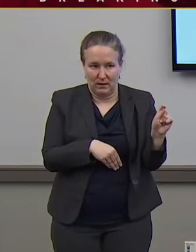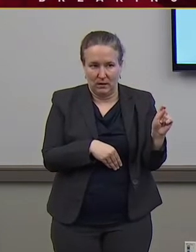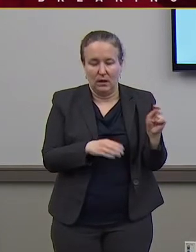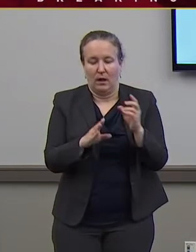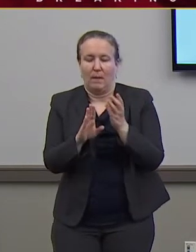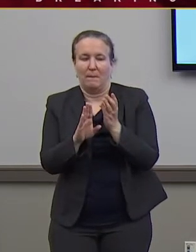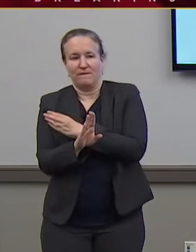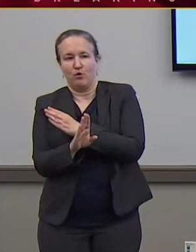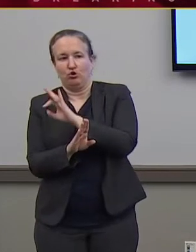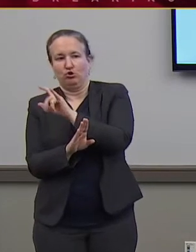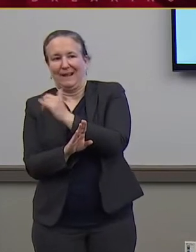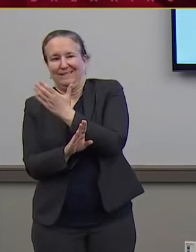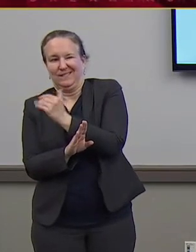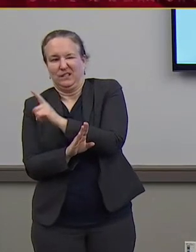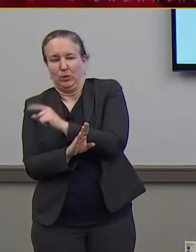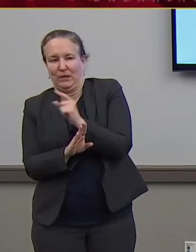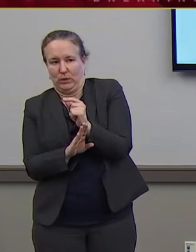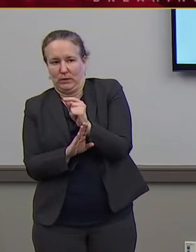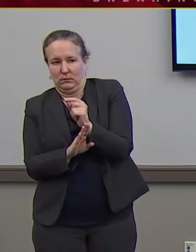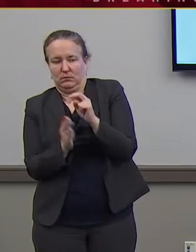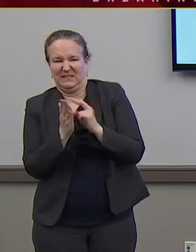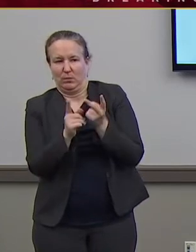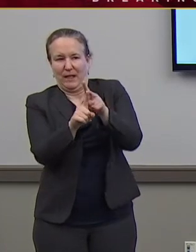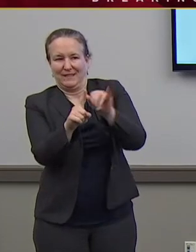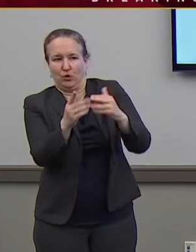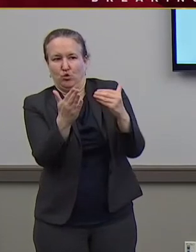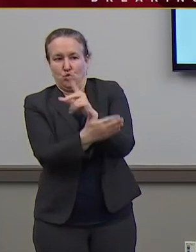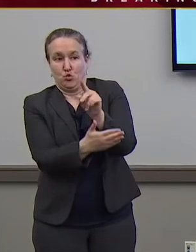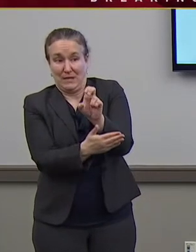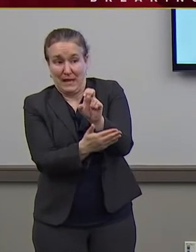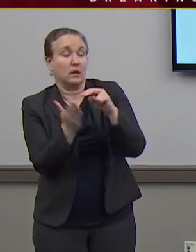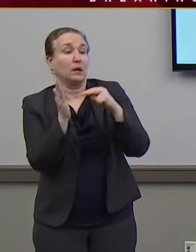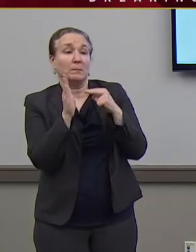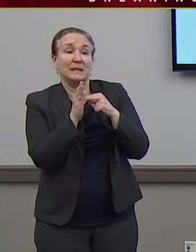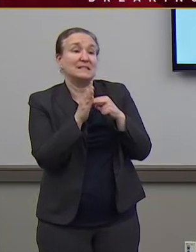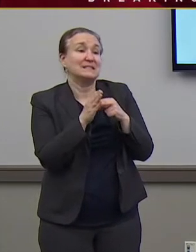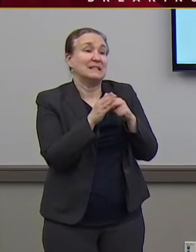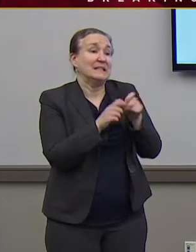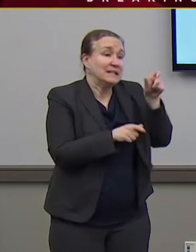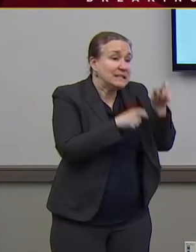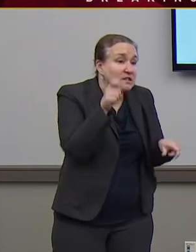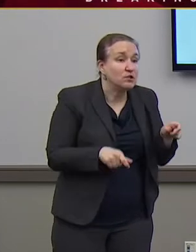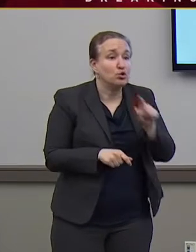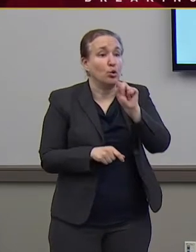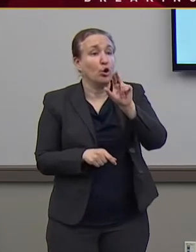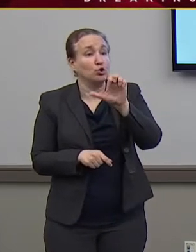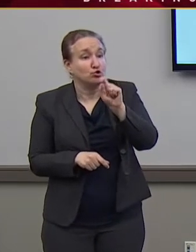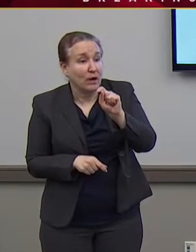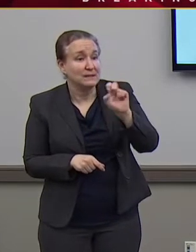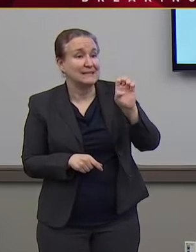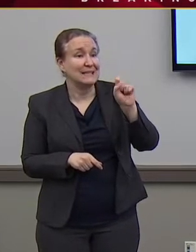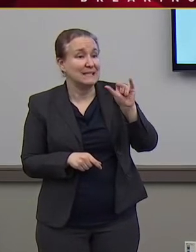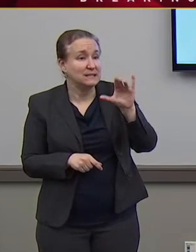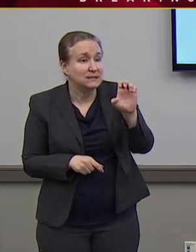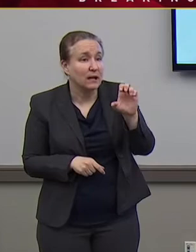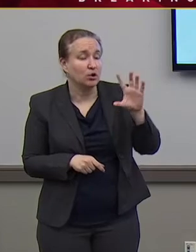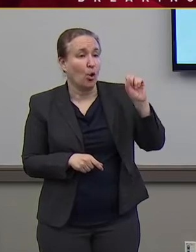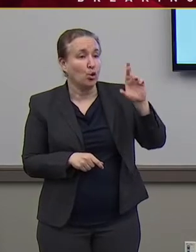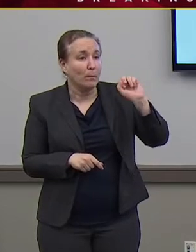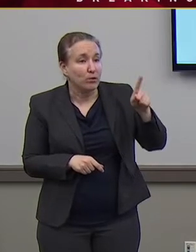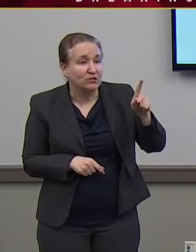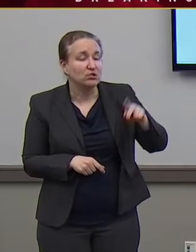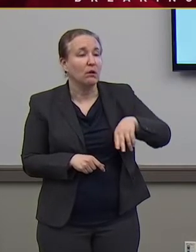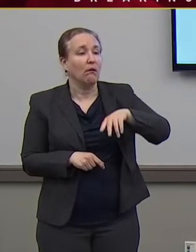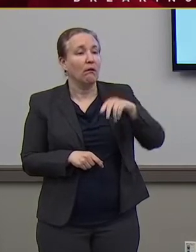before July 15th, 2020. This means that individuals, trusts, estates, corporations, and